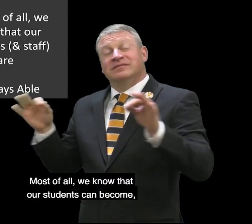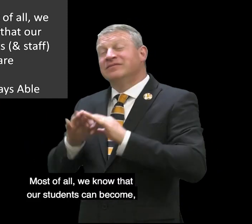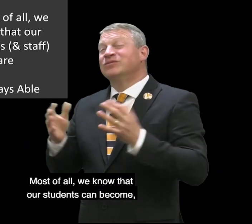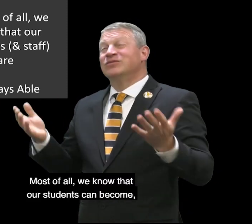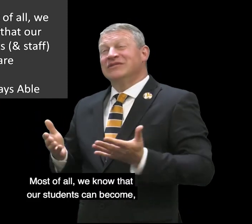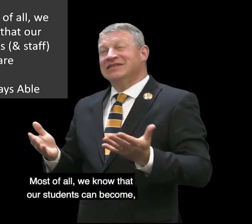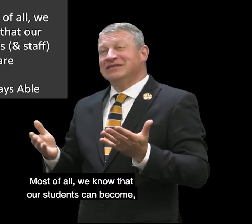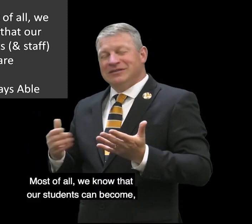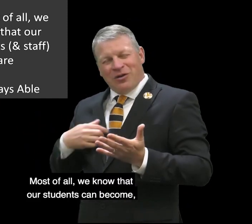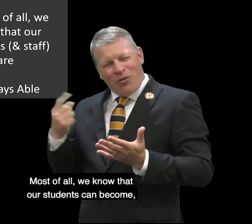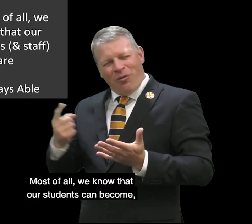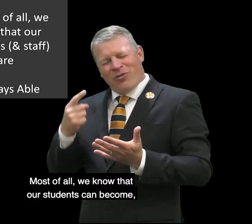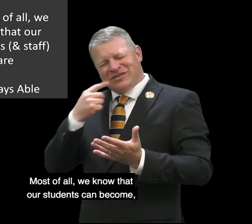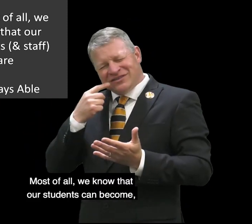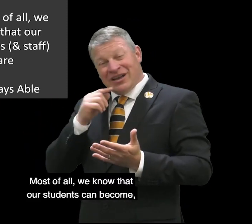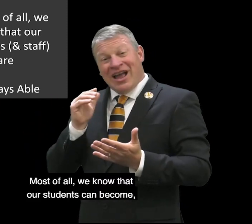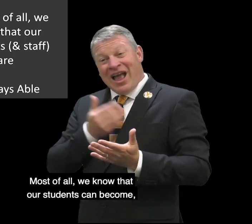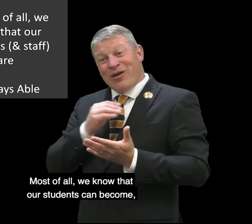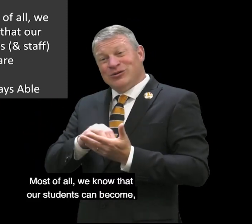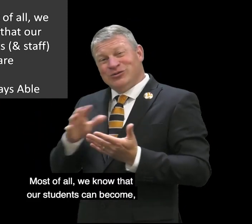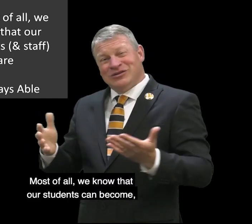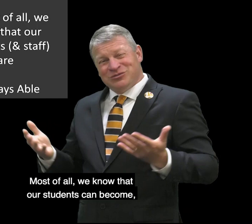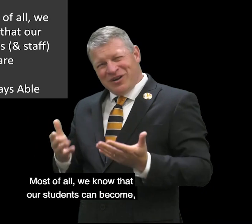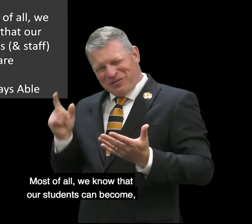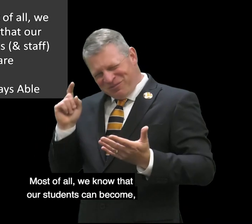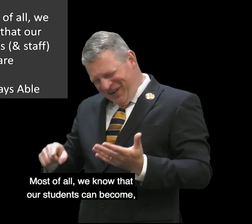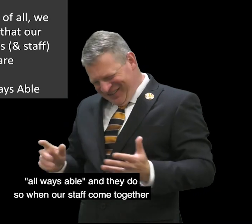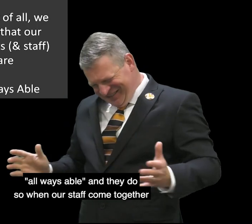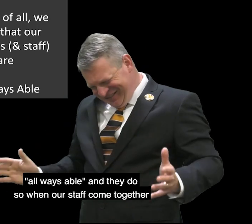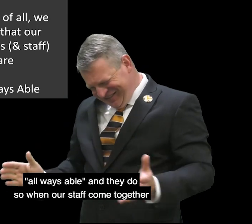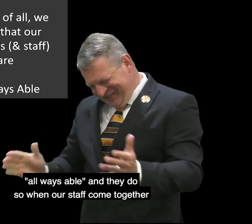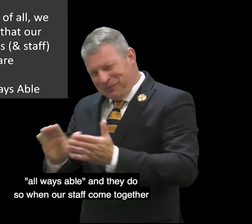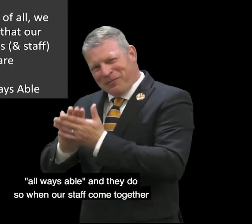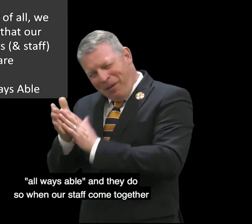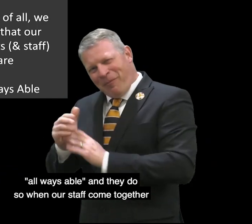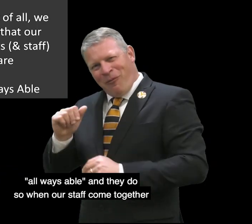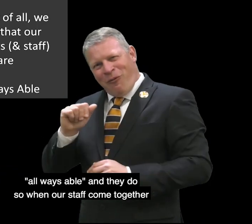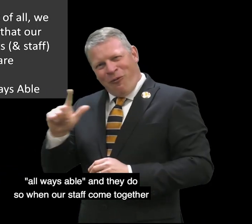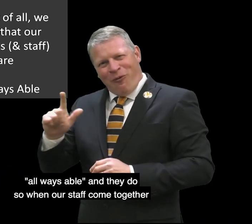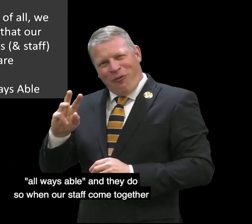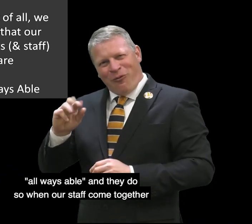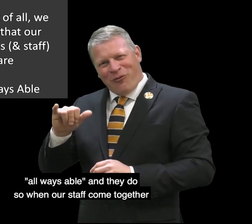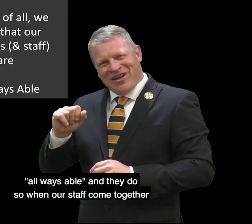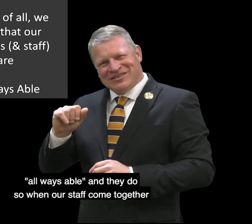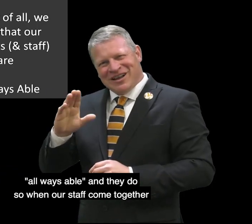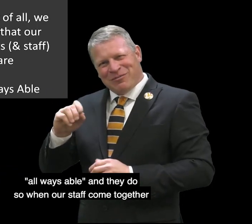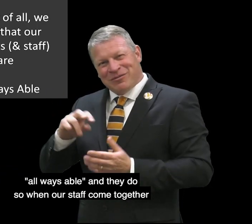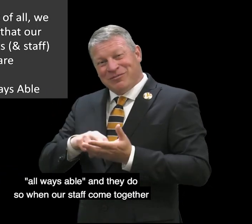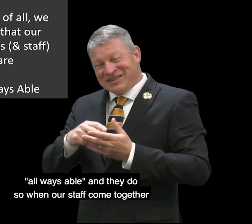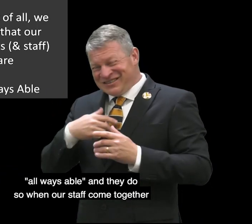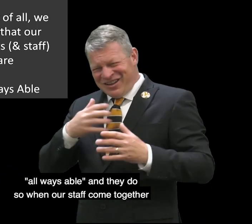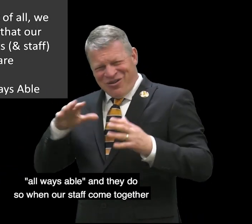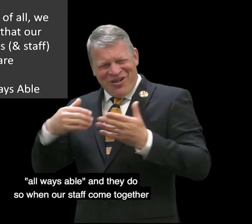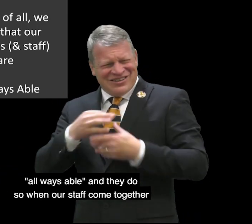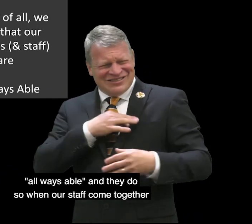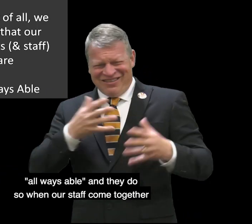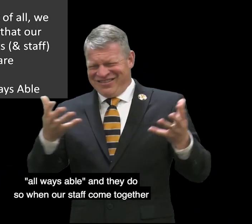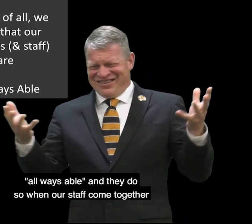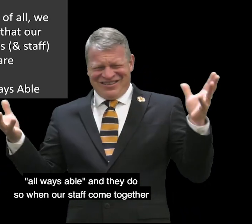Most of all, we know that our students can become always able, and they